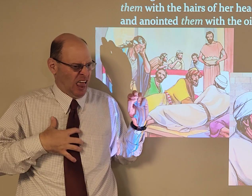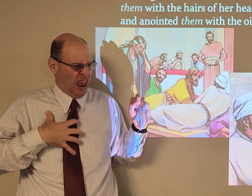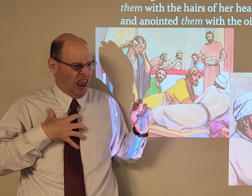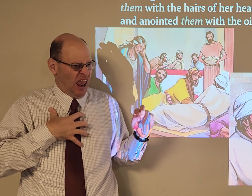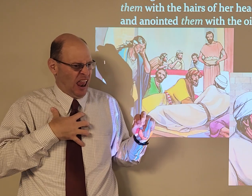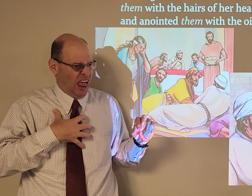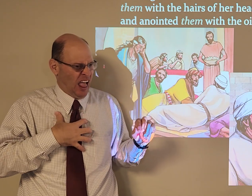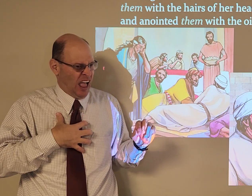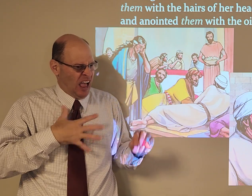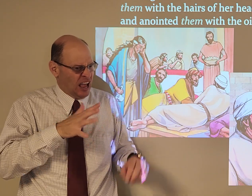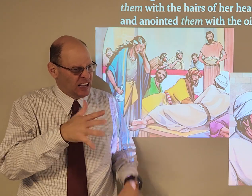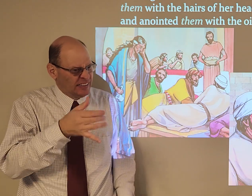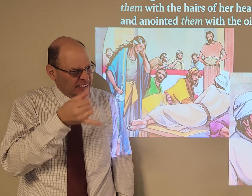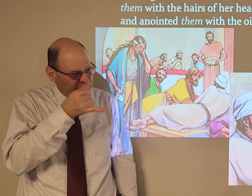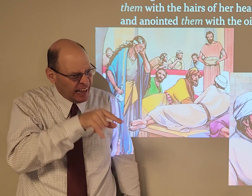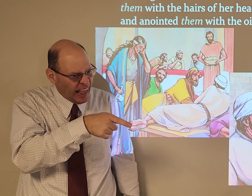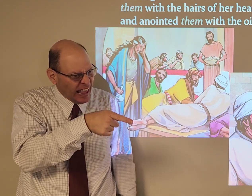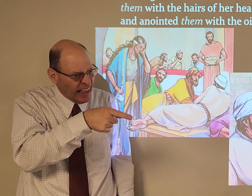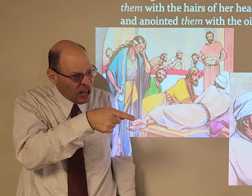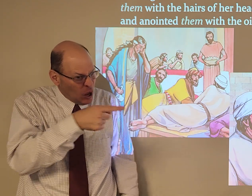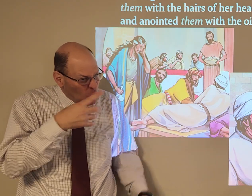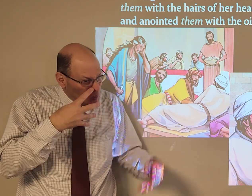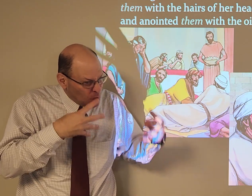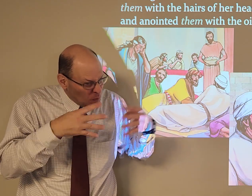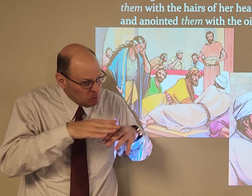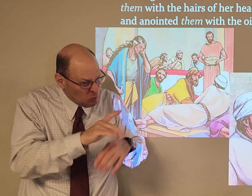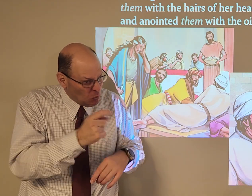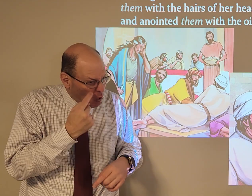repentive, if you will. Her heart,